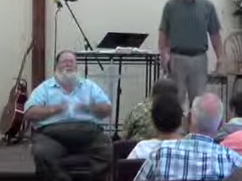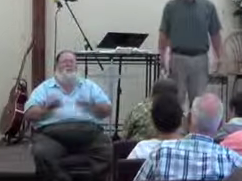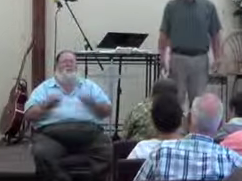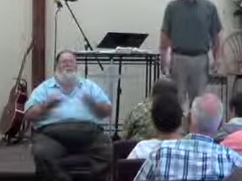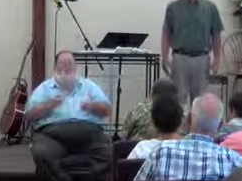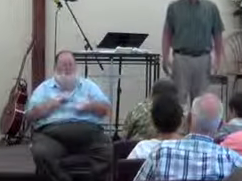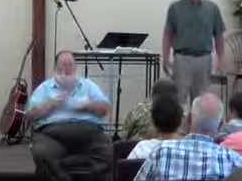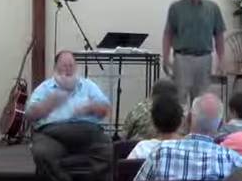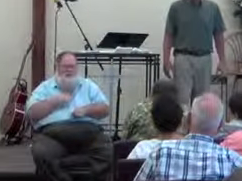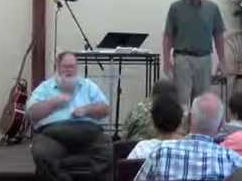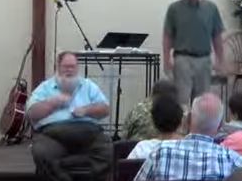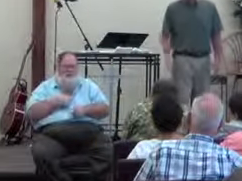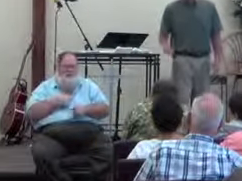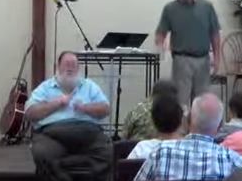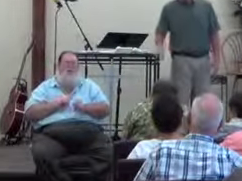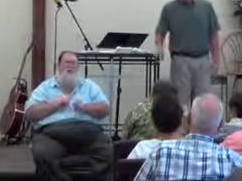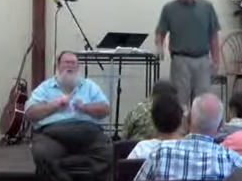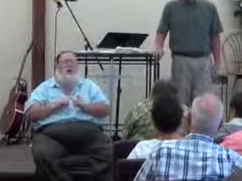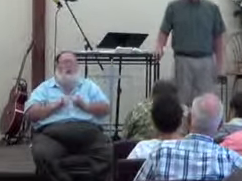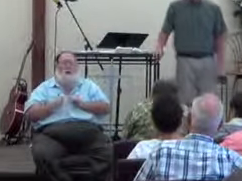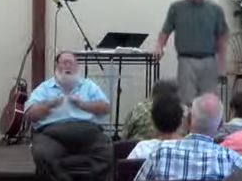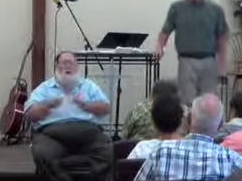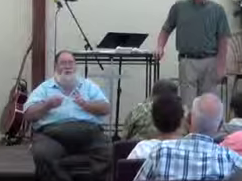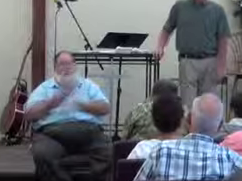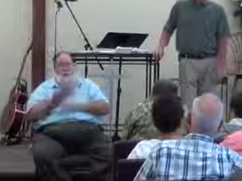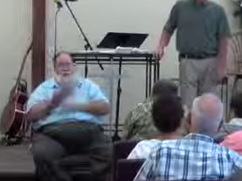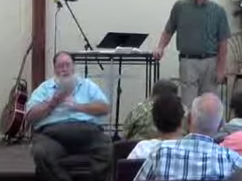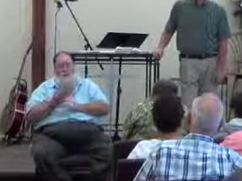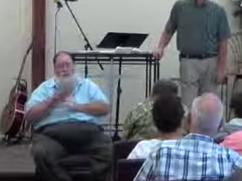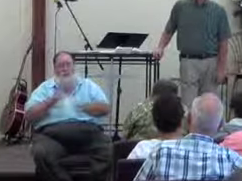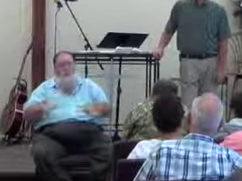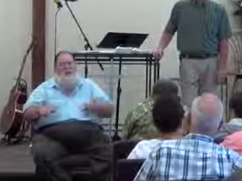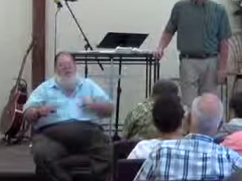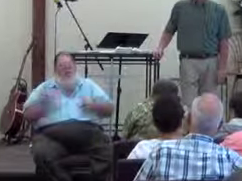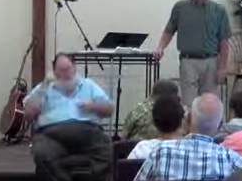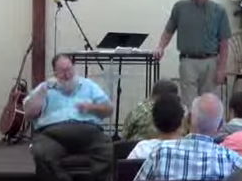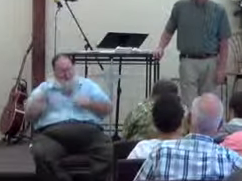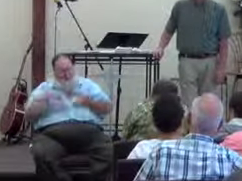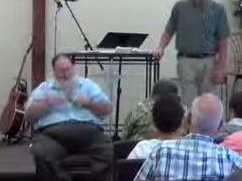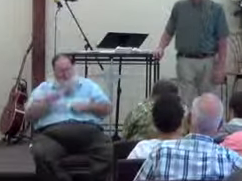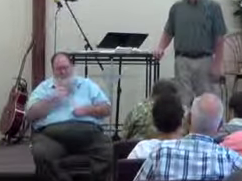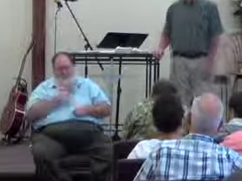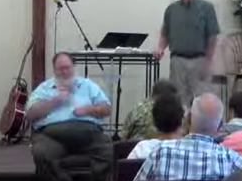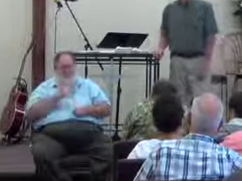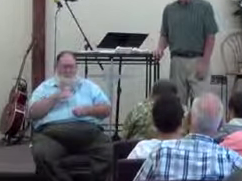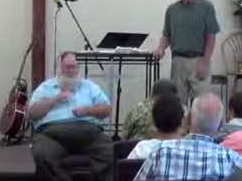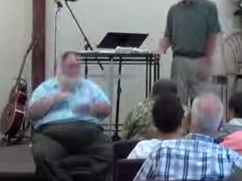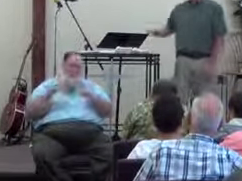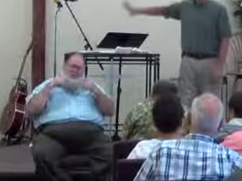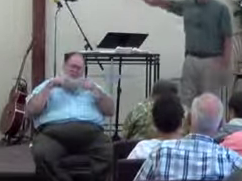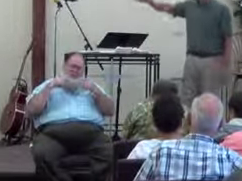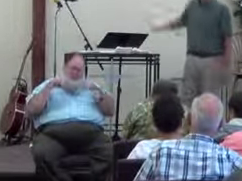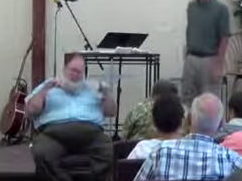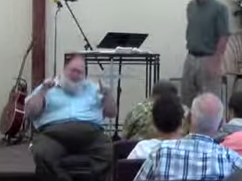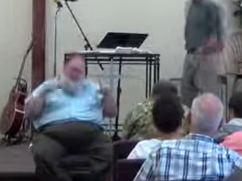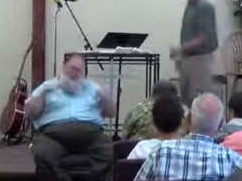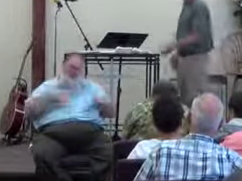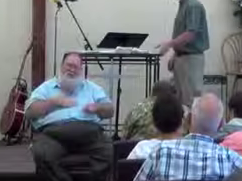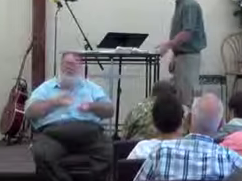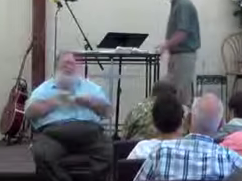we go through life and we think that, you know, it's about me. It's my success. It's my story. You know, God's